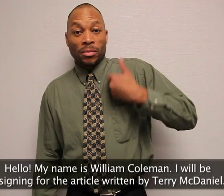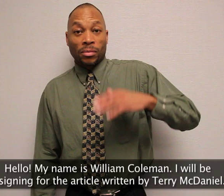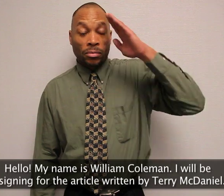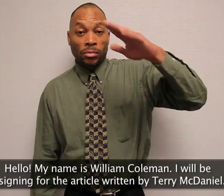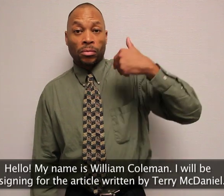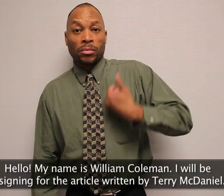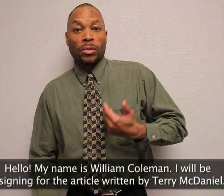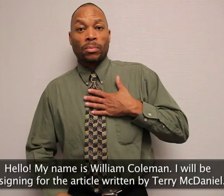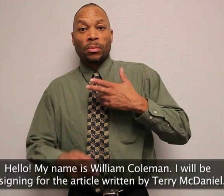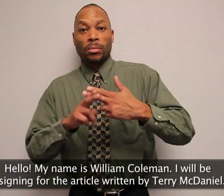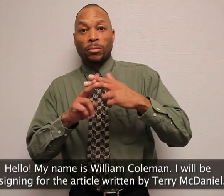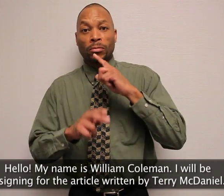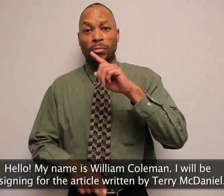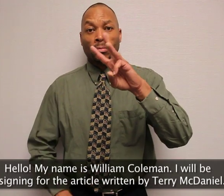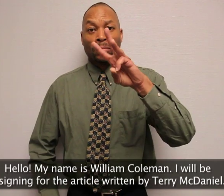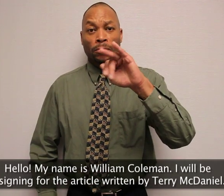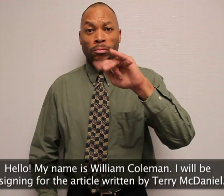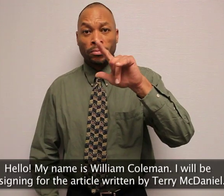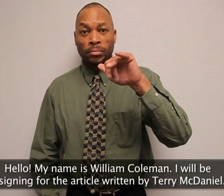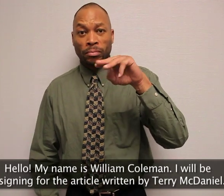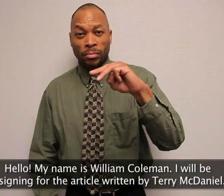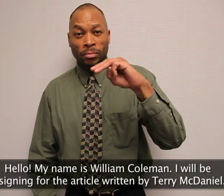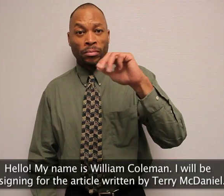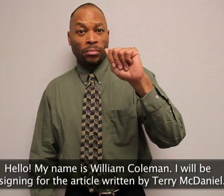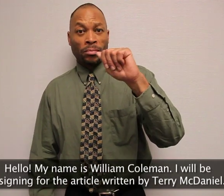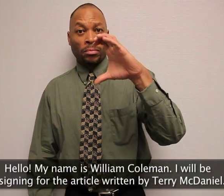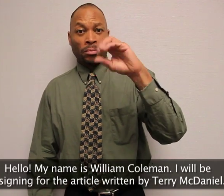Hello, my name is William Coleman.